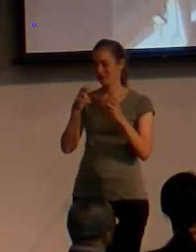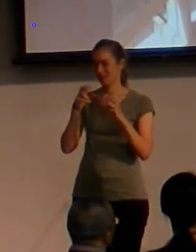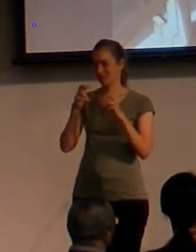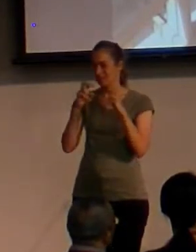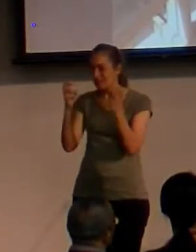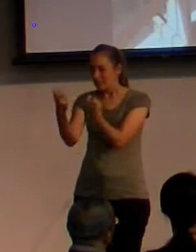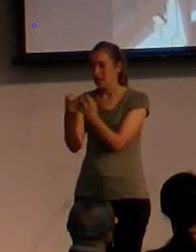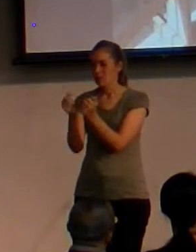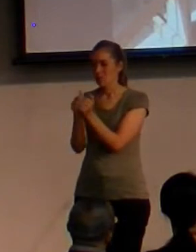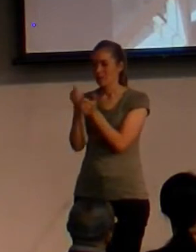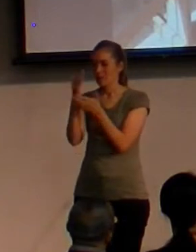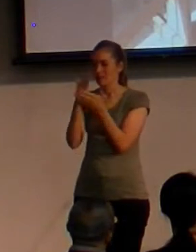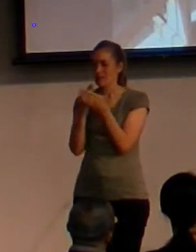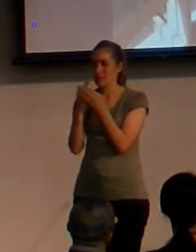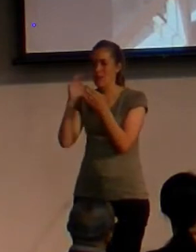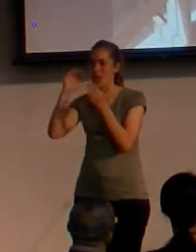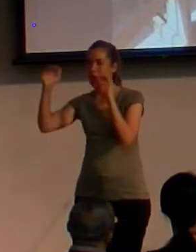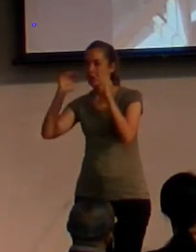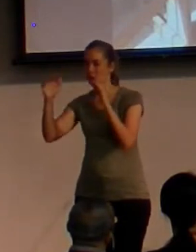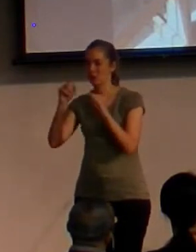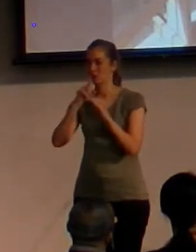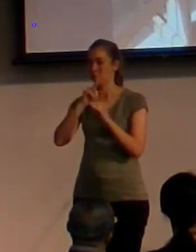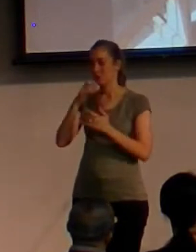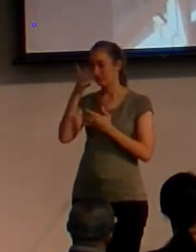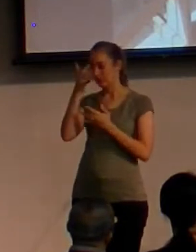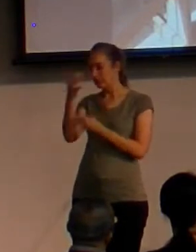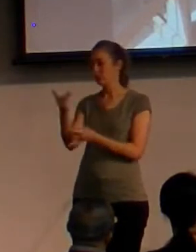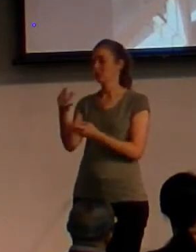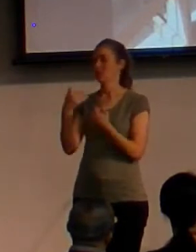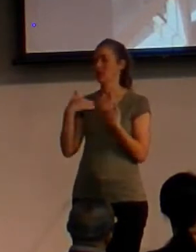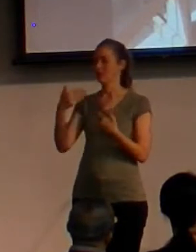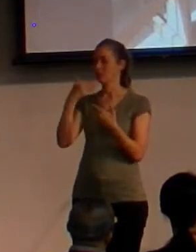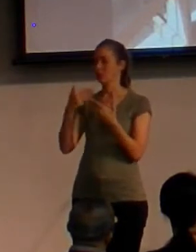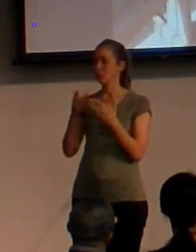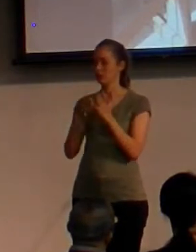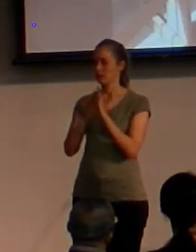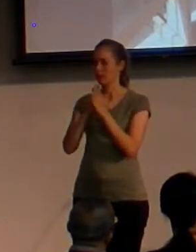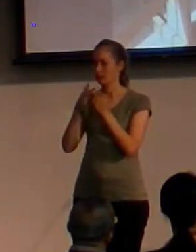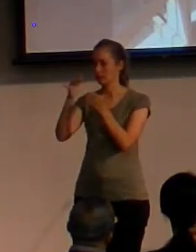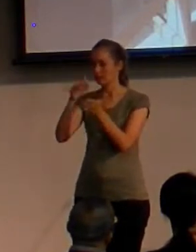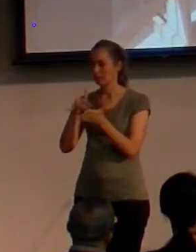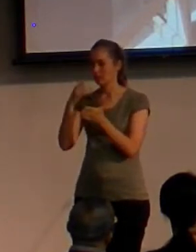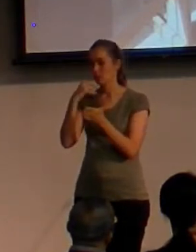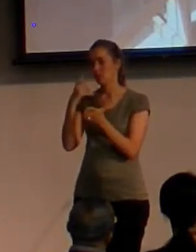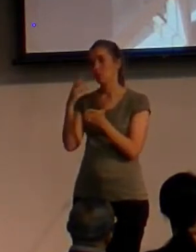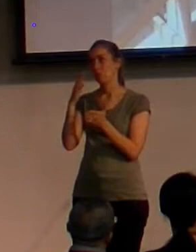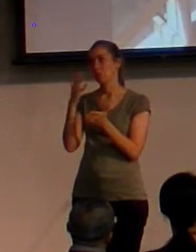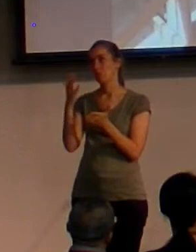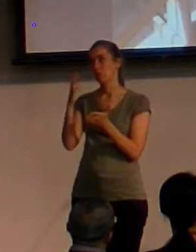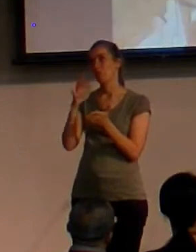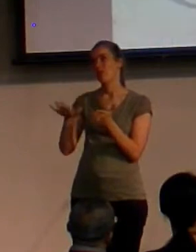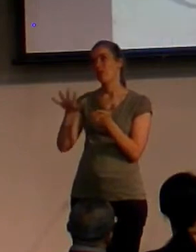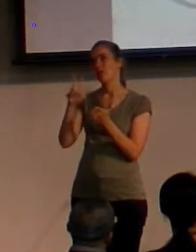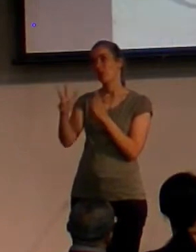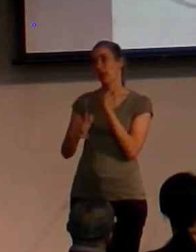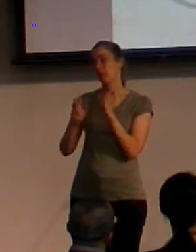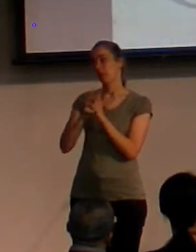interested adults and have a really good Bible study for about 3 hours, and that went really